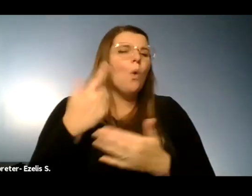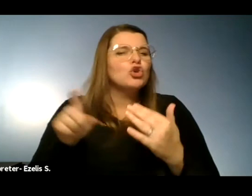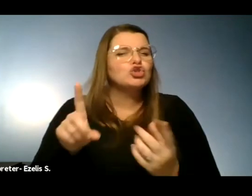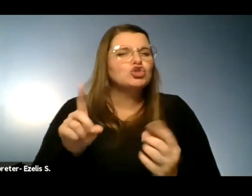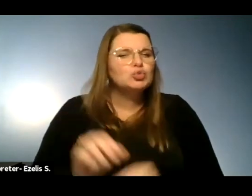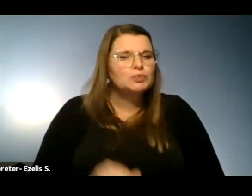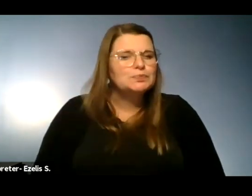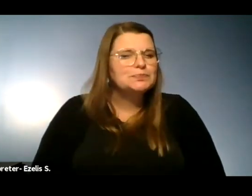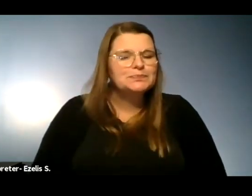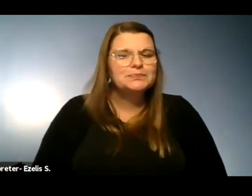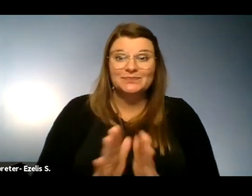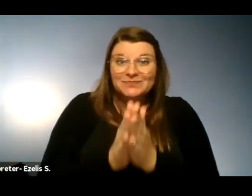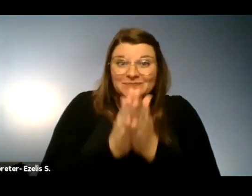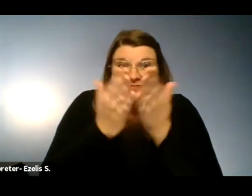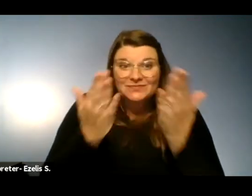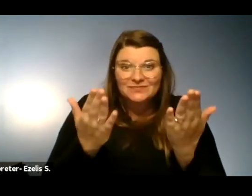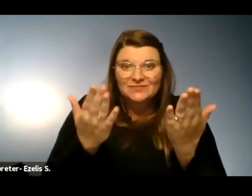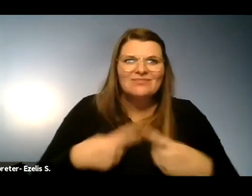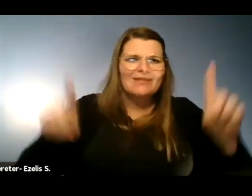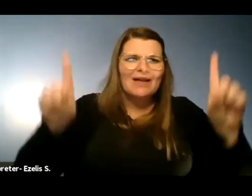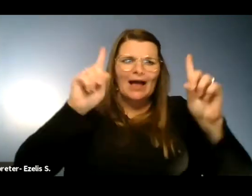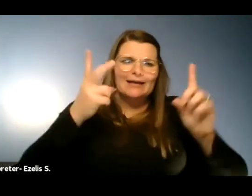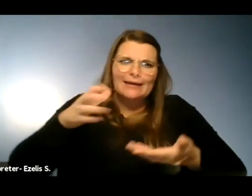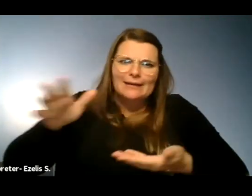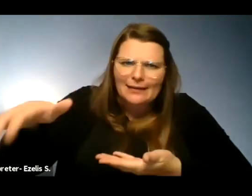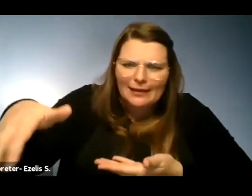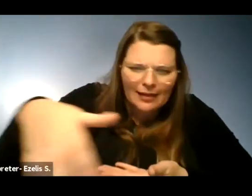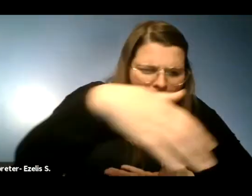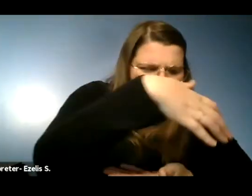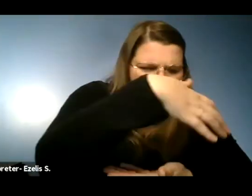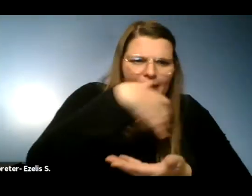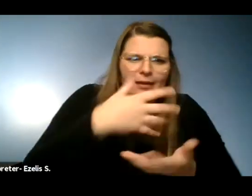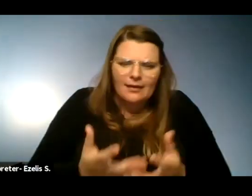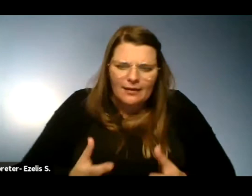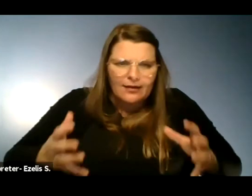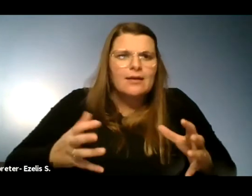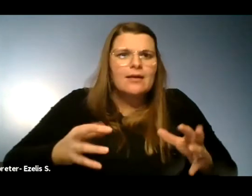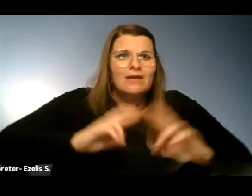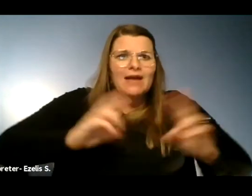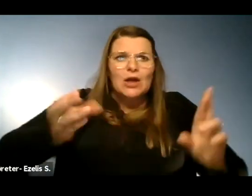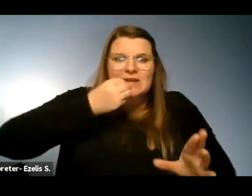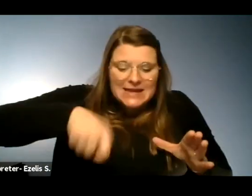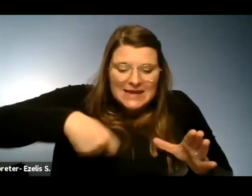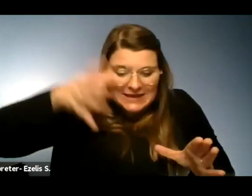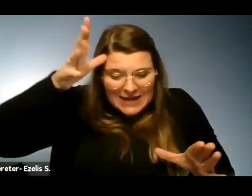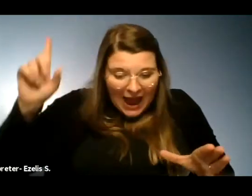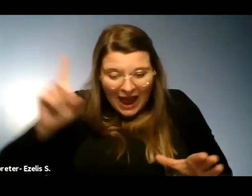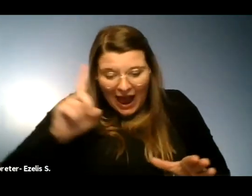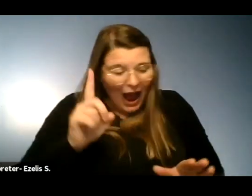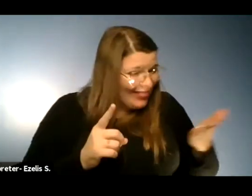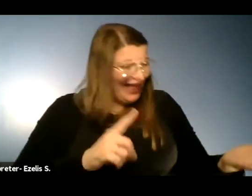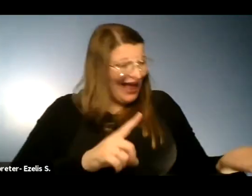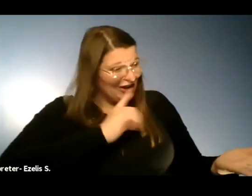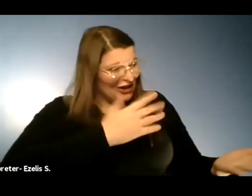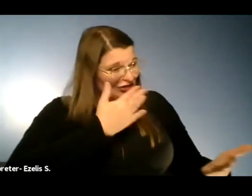Skylar finally collected his bowl full of cereal and sat down to eat. In came Dad. Hey, there he is. Good